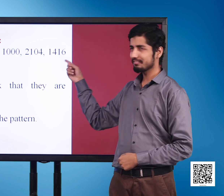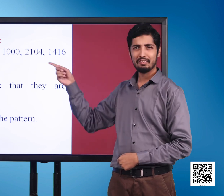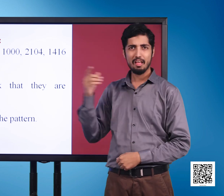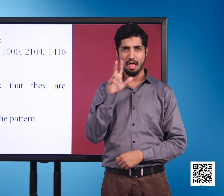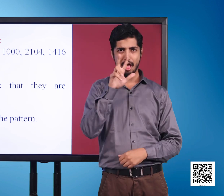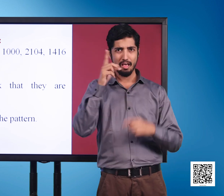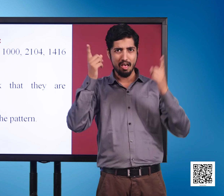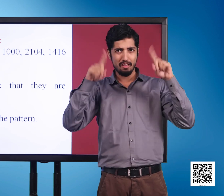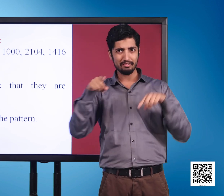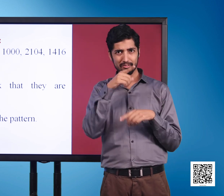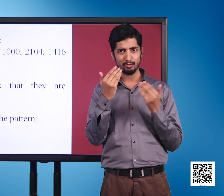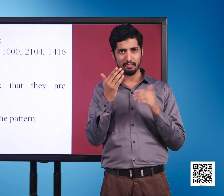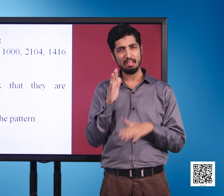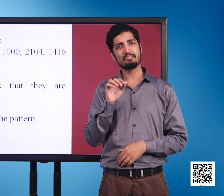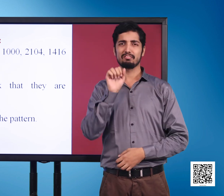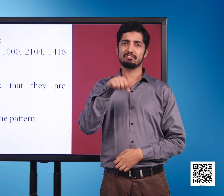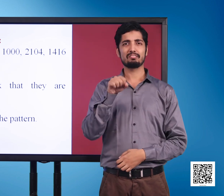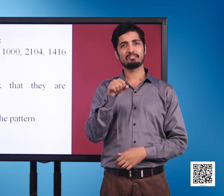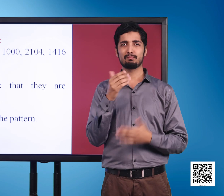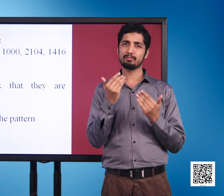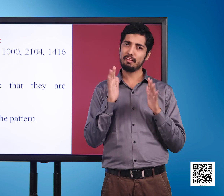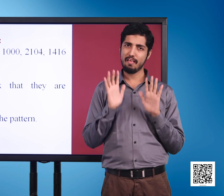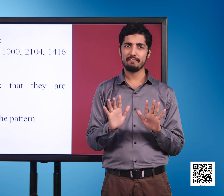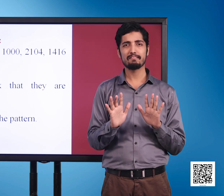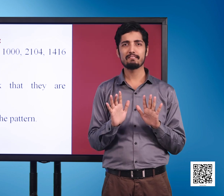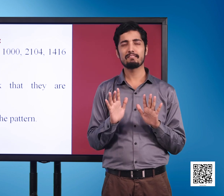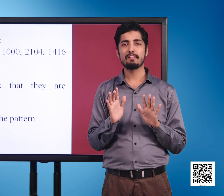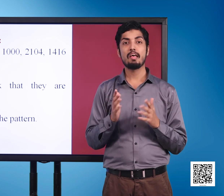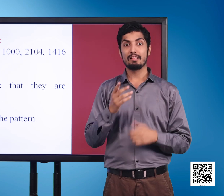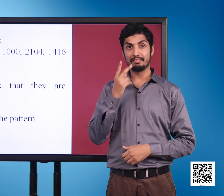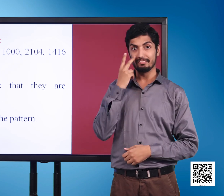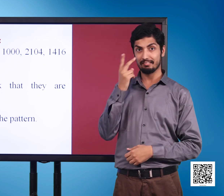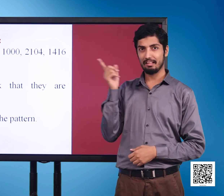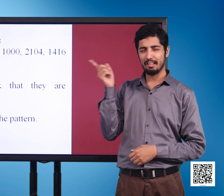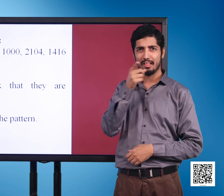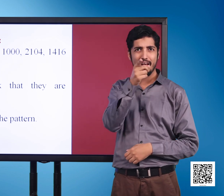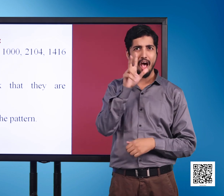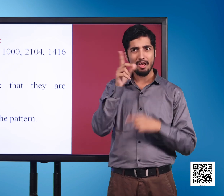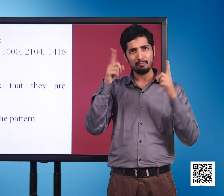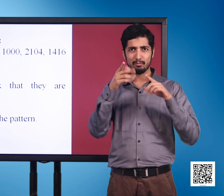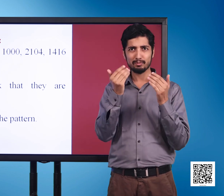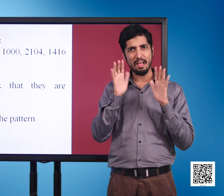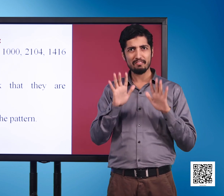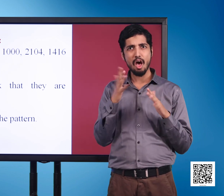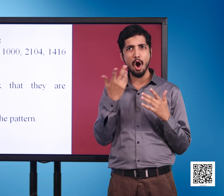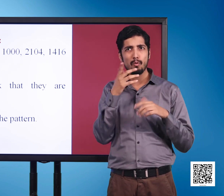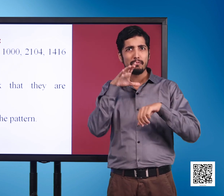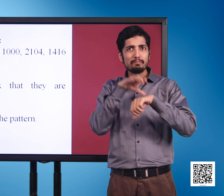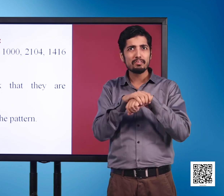1416 divisible by 8? You can check that they are divisible by 8. Let us try to see the